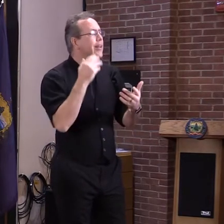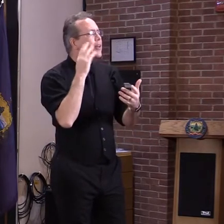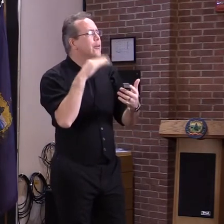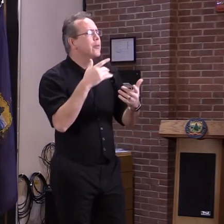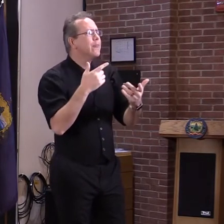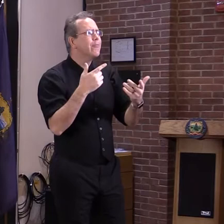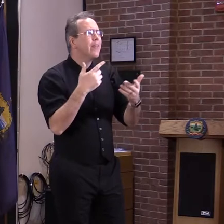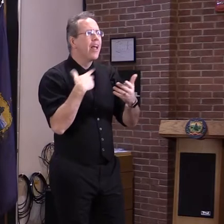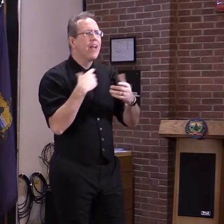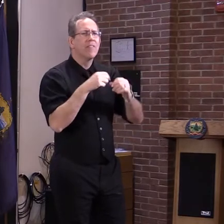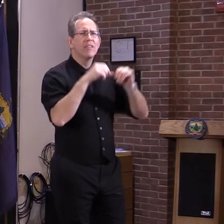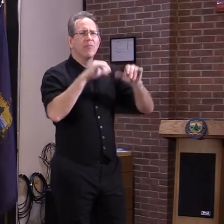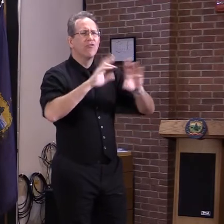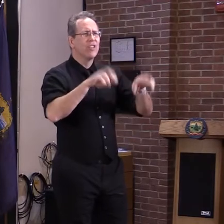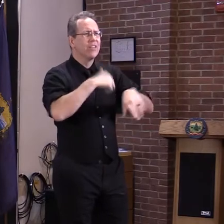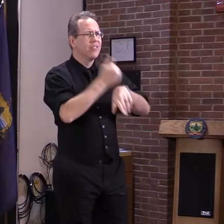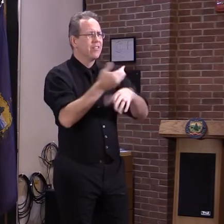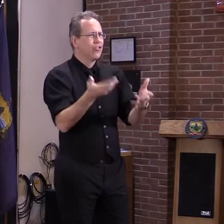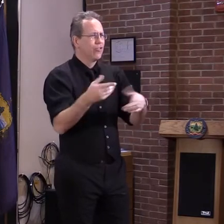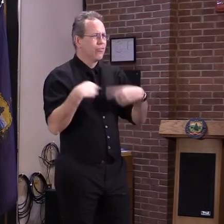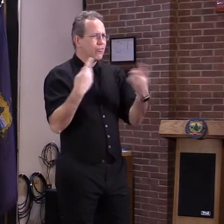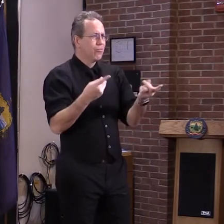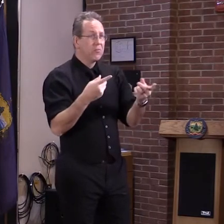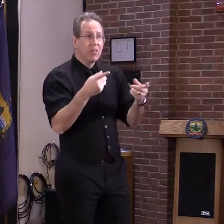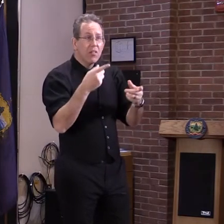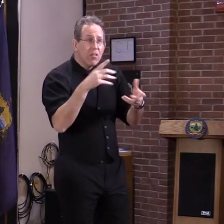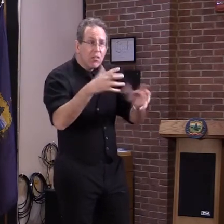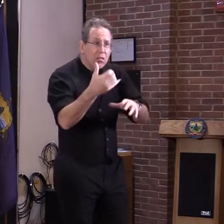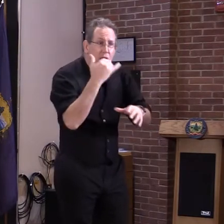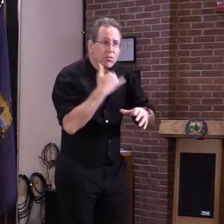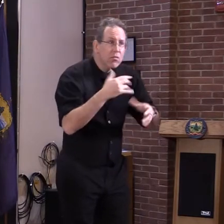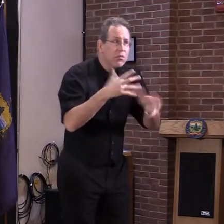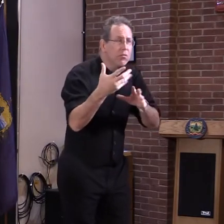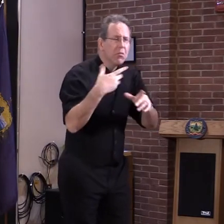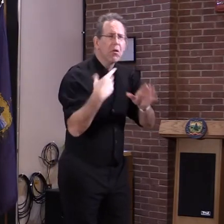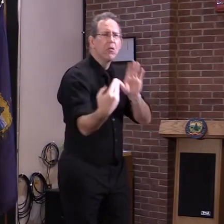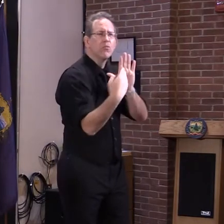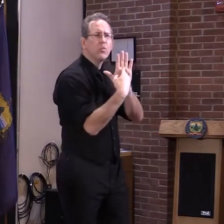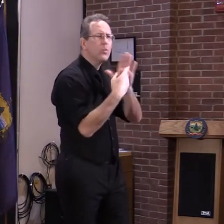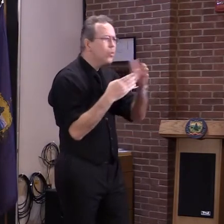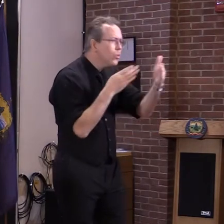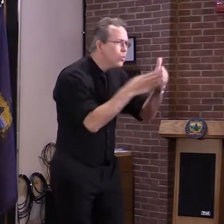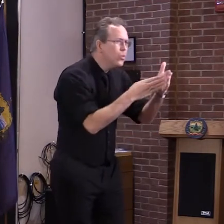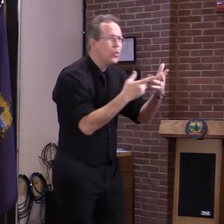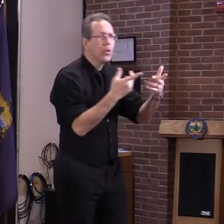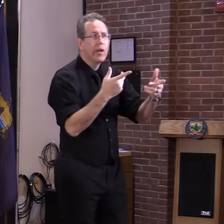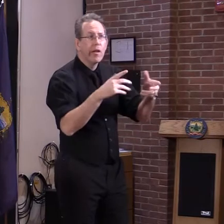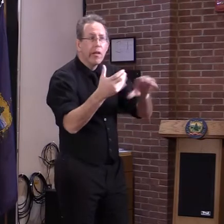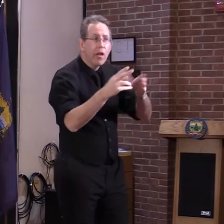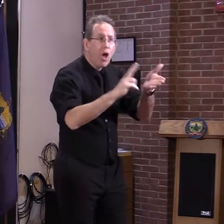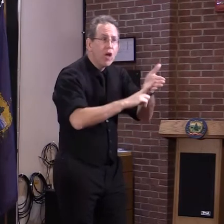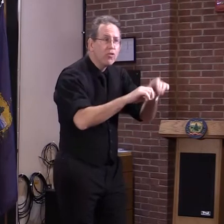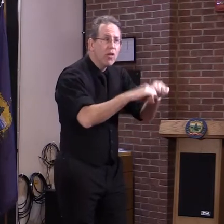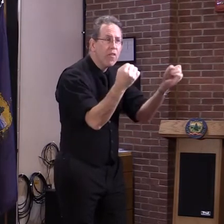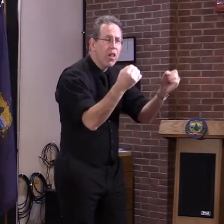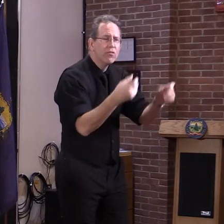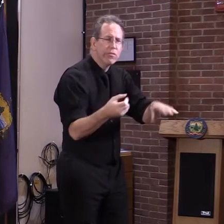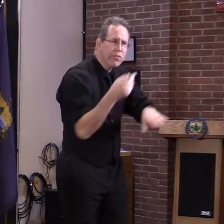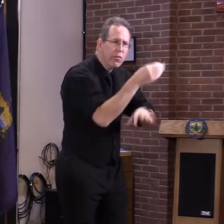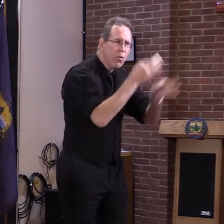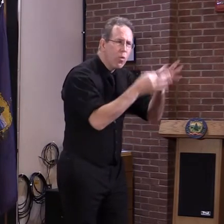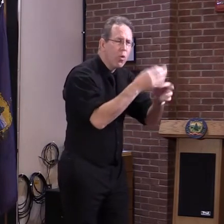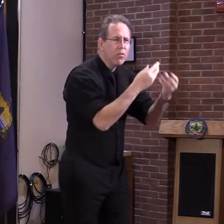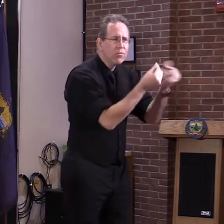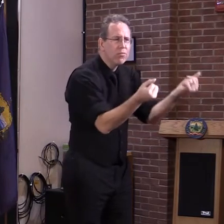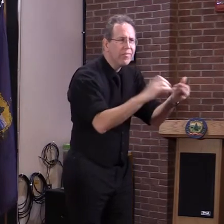can sue somebody civilly if they take advantage of you in some respects. So I'm just